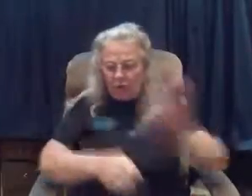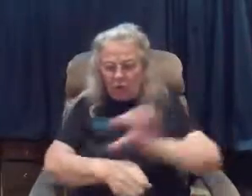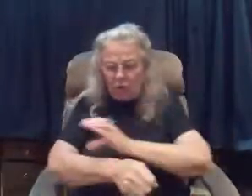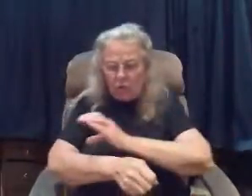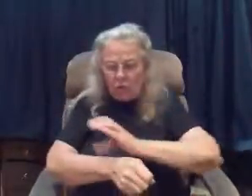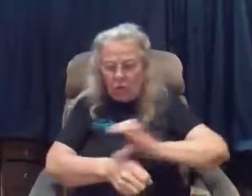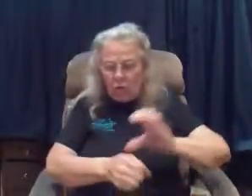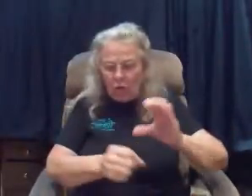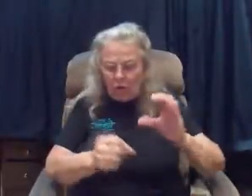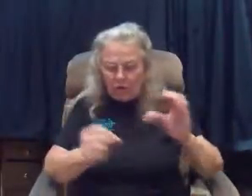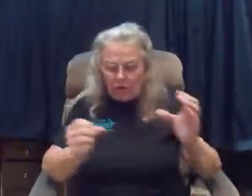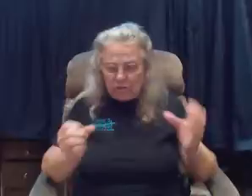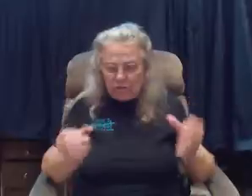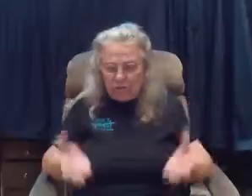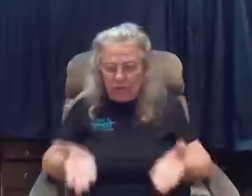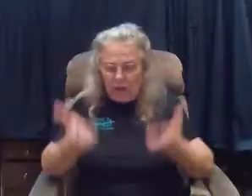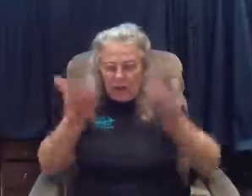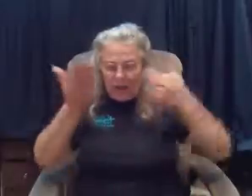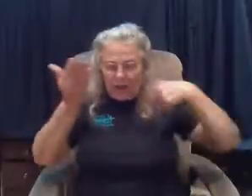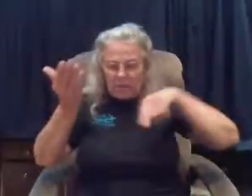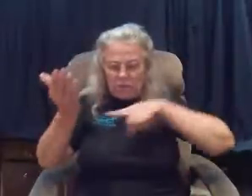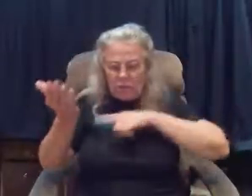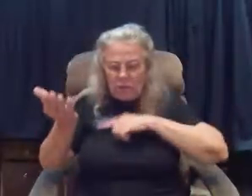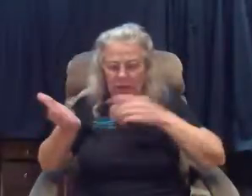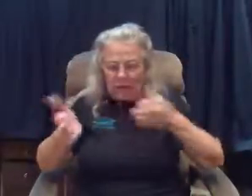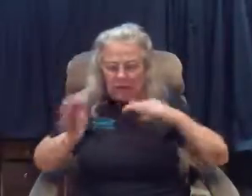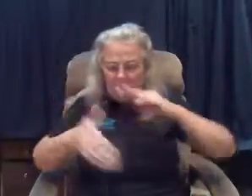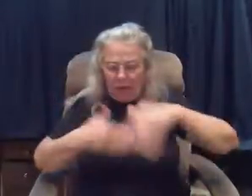grateful chorus raise, we let